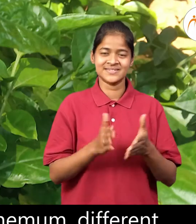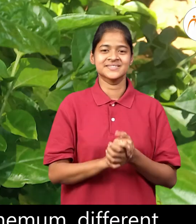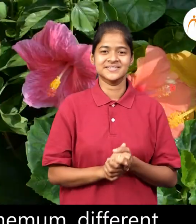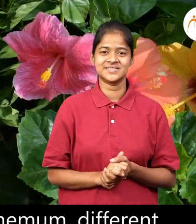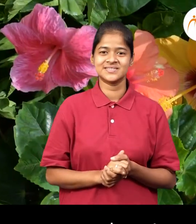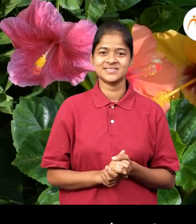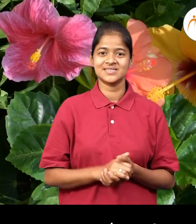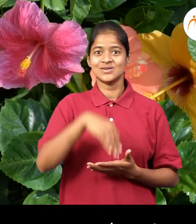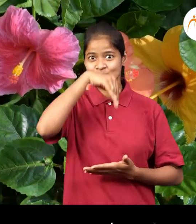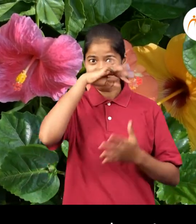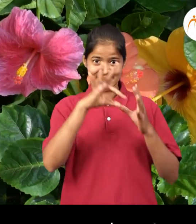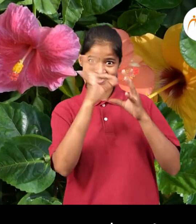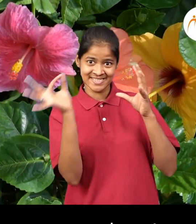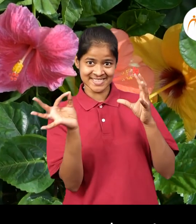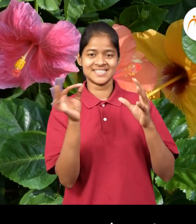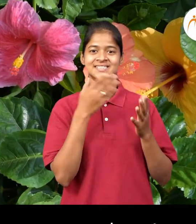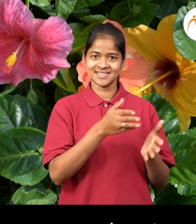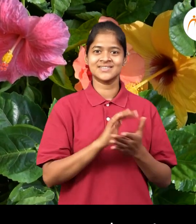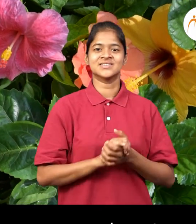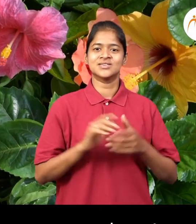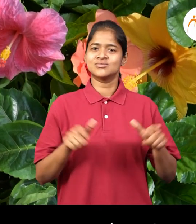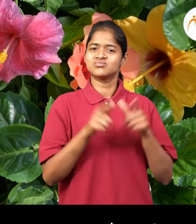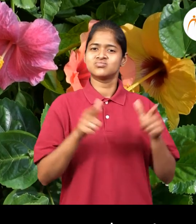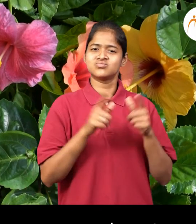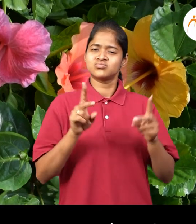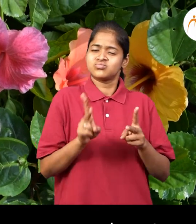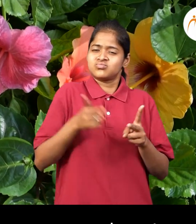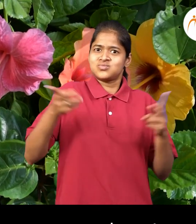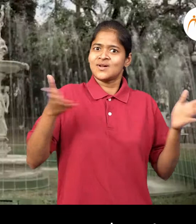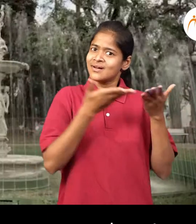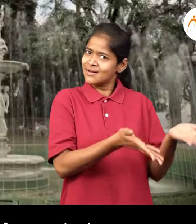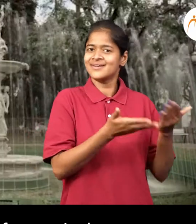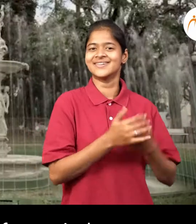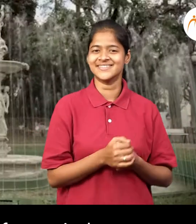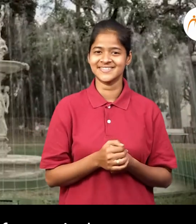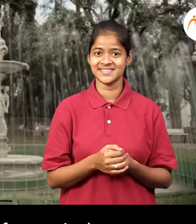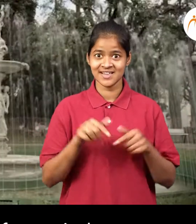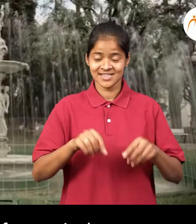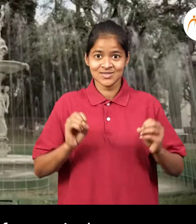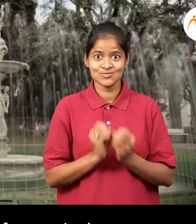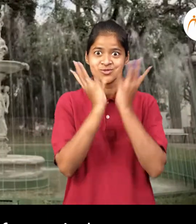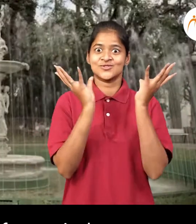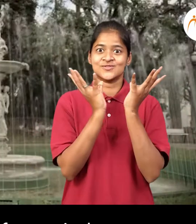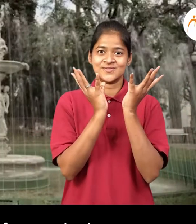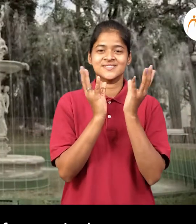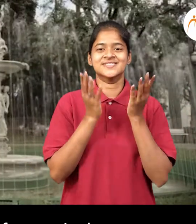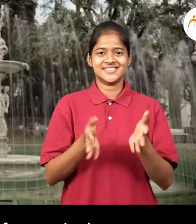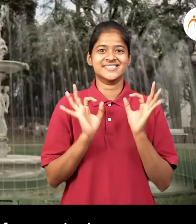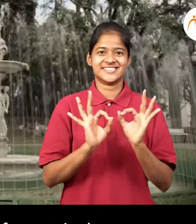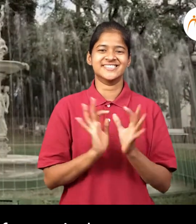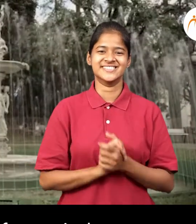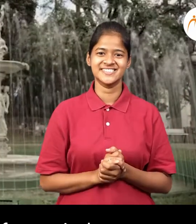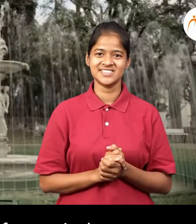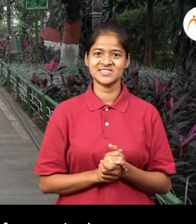hibiscus lots of flowering trees trees everywhere there is a nice fountain here